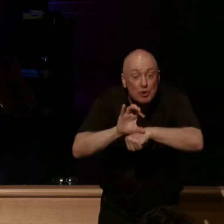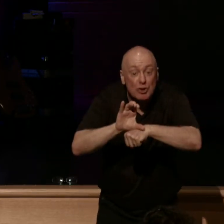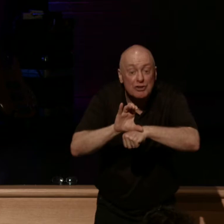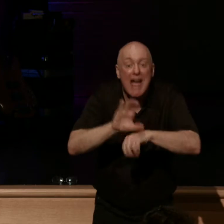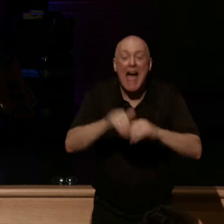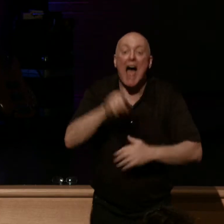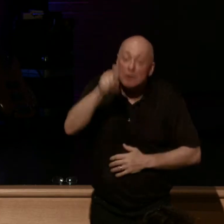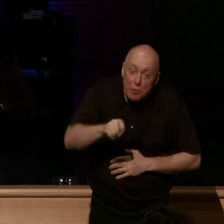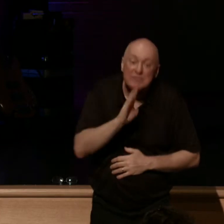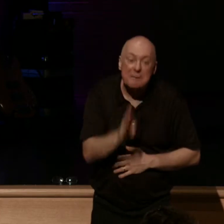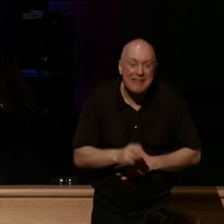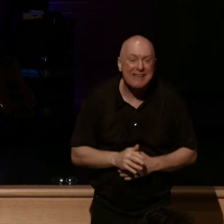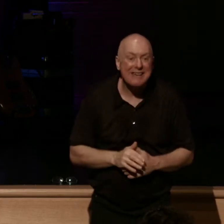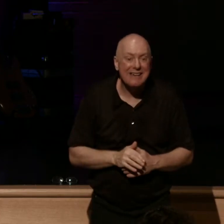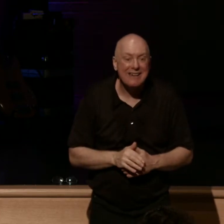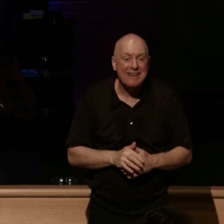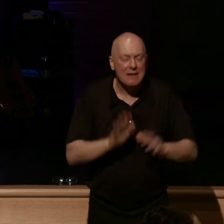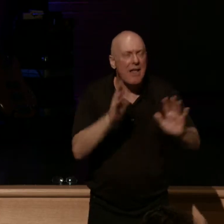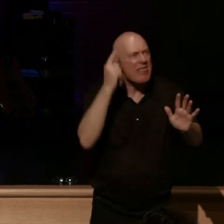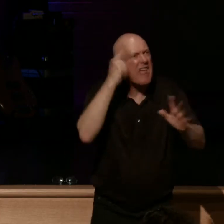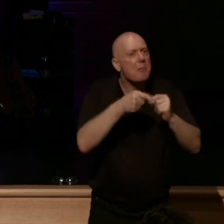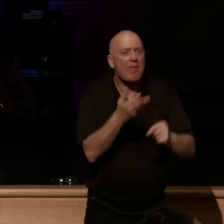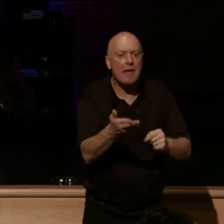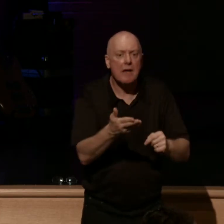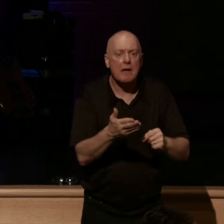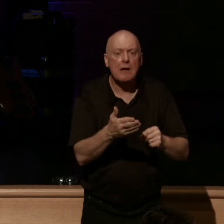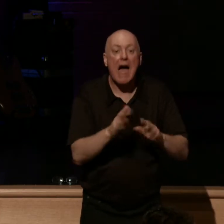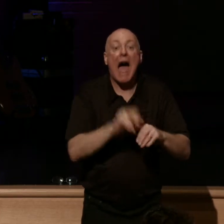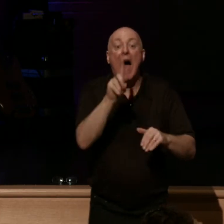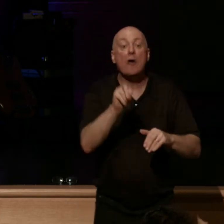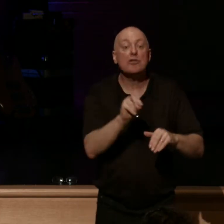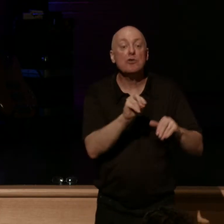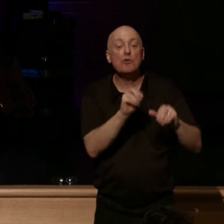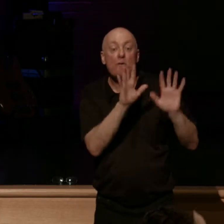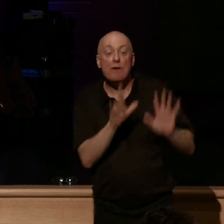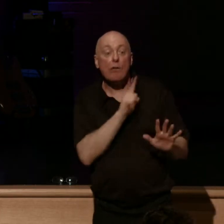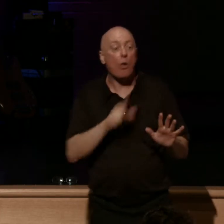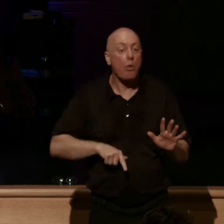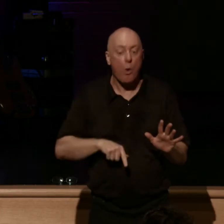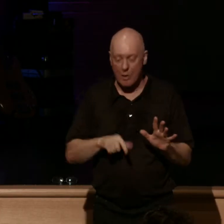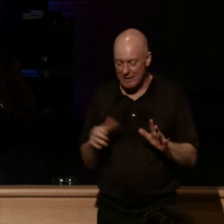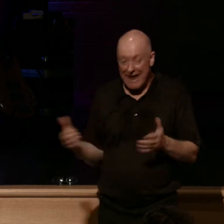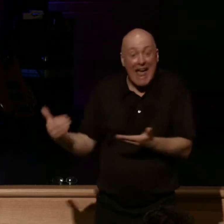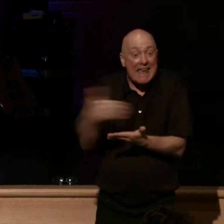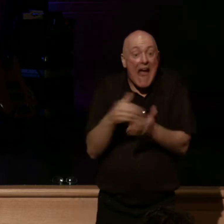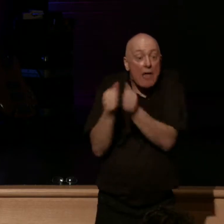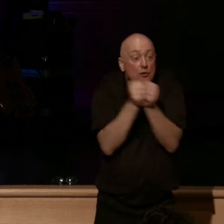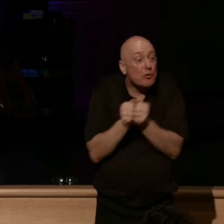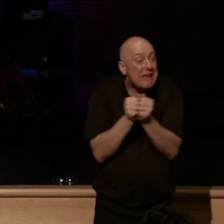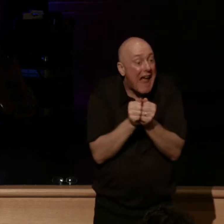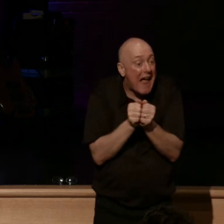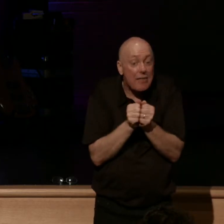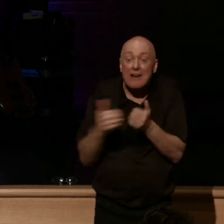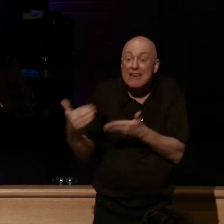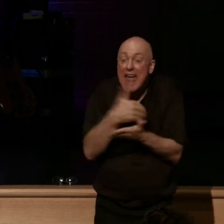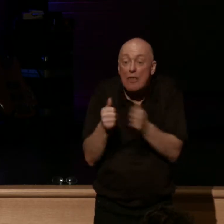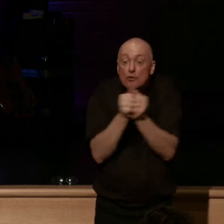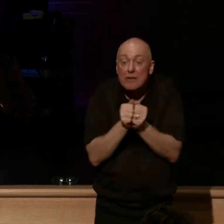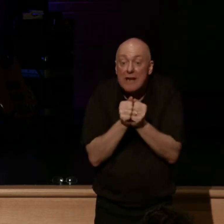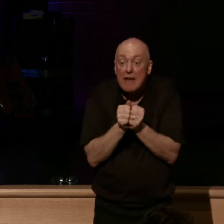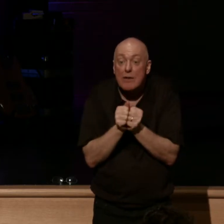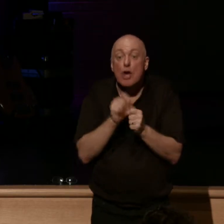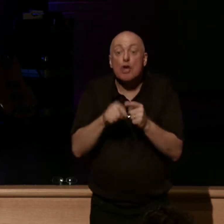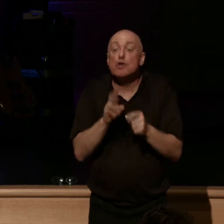they're supposed to be. Think about this. How do you know you fear the Lord? You gather together. In this case, you gather together.